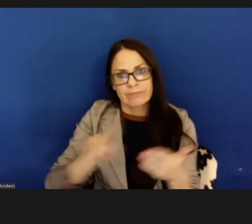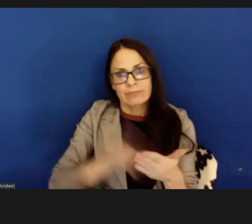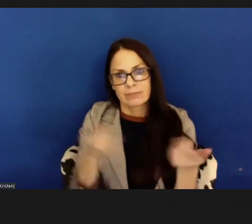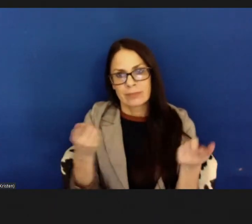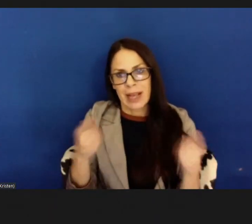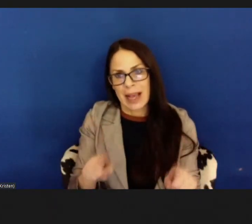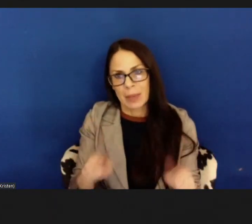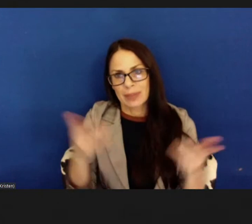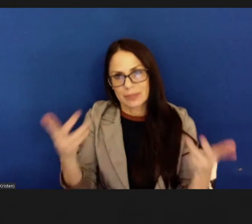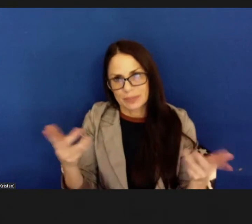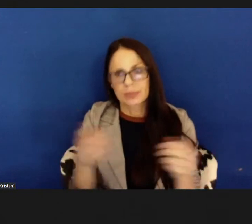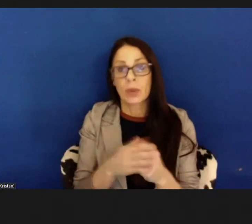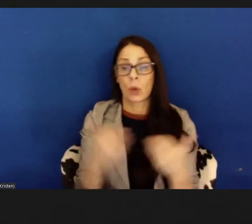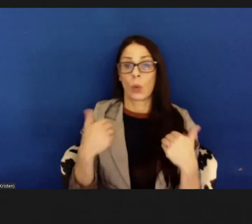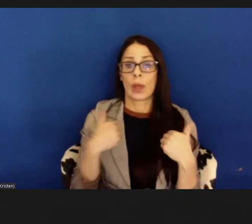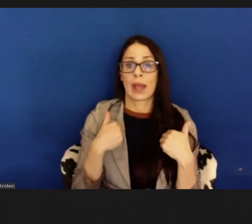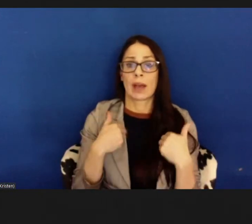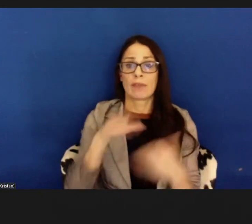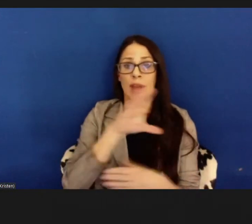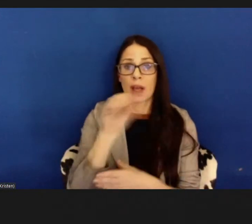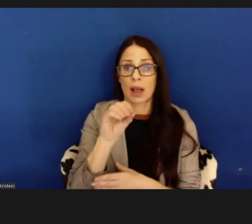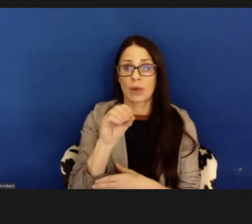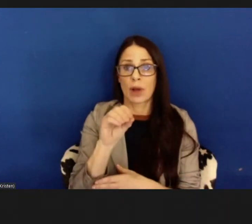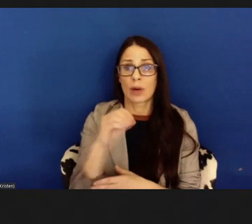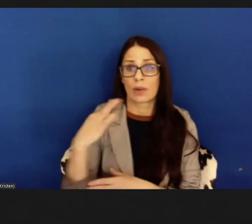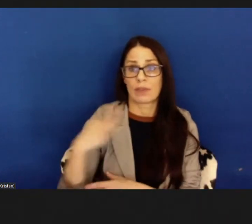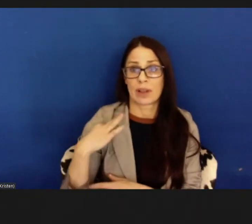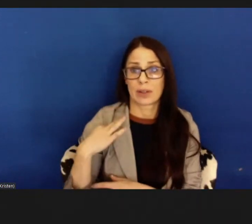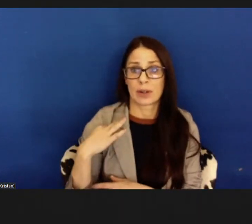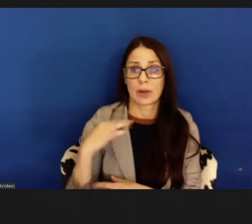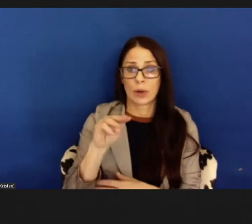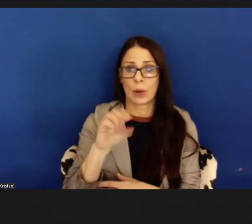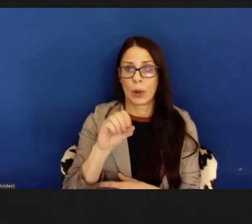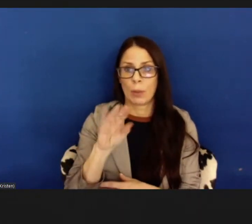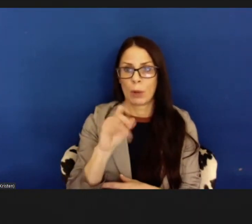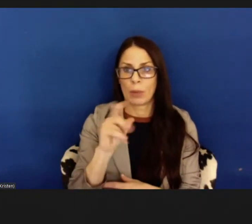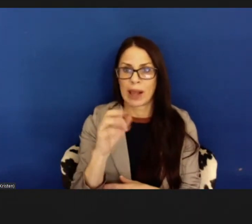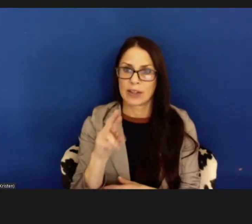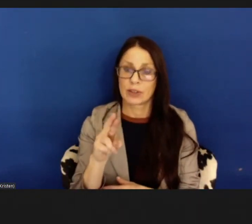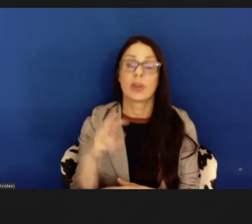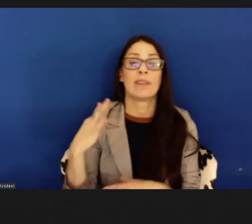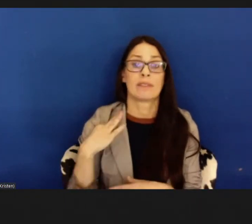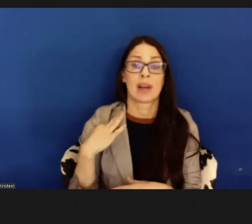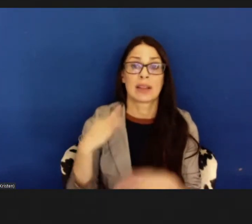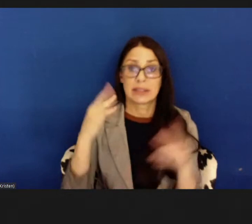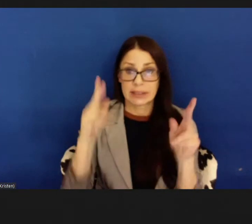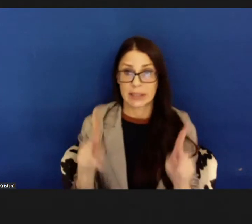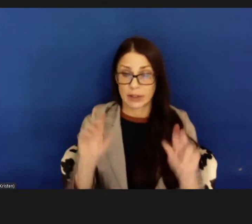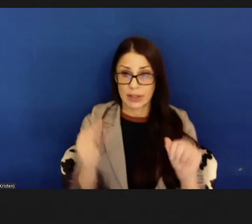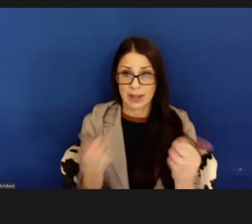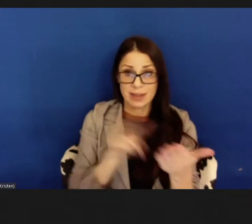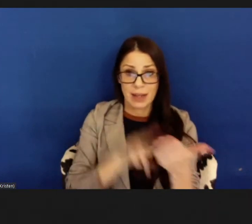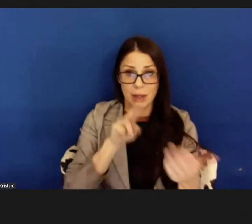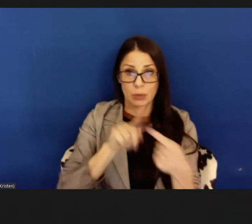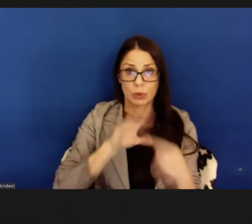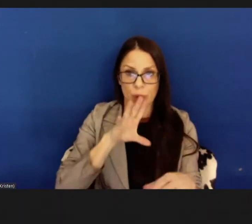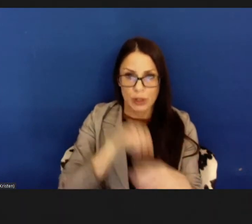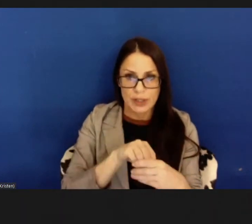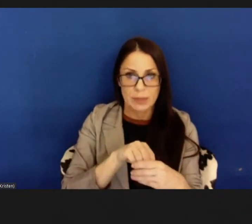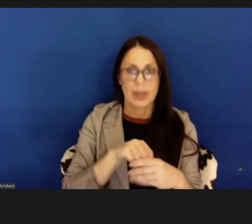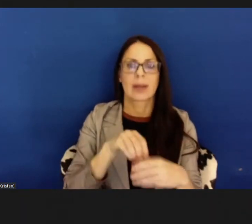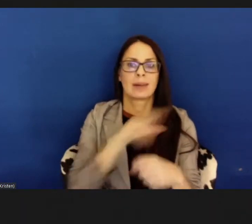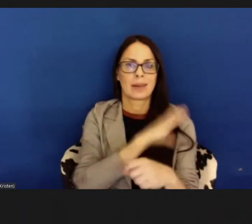have the Colorado Volunteer Mobilizer, which is a place where volunteers can sign up to participate in clinics with